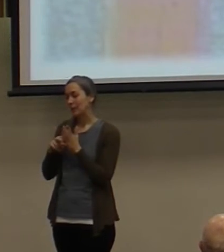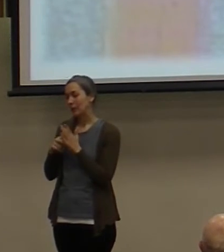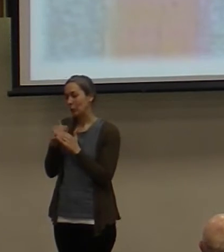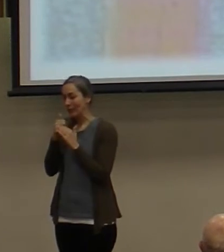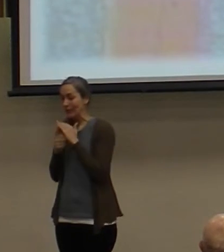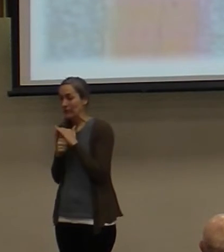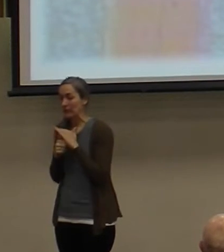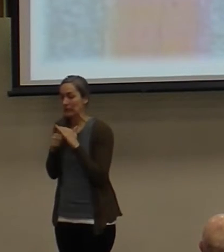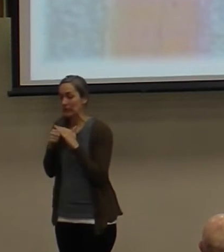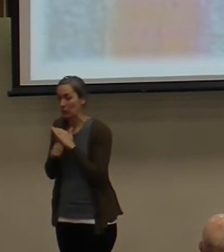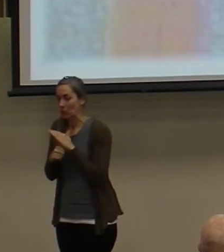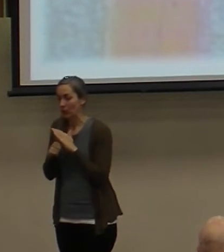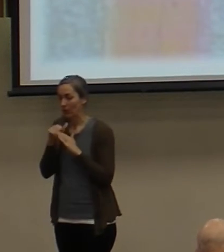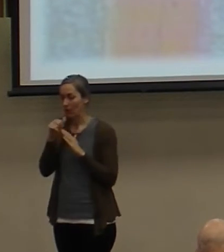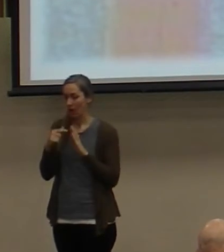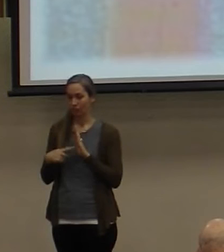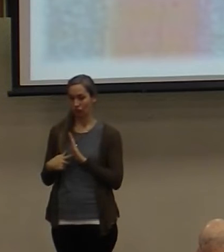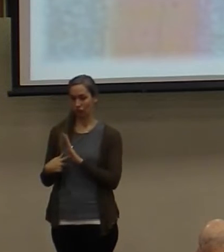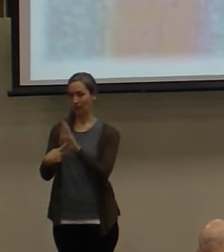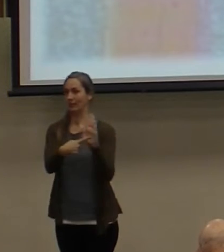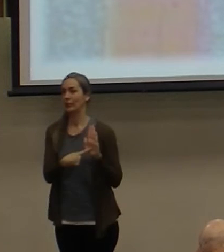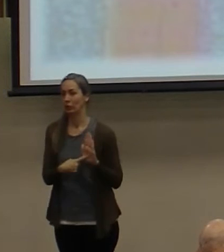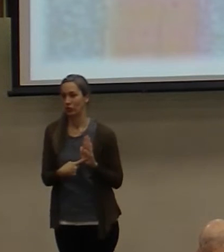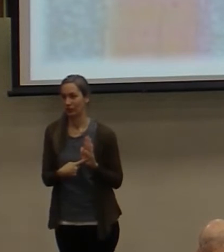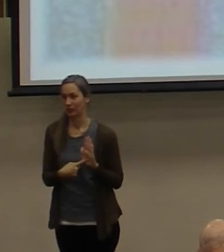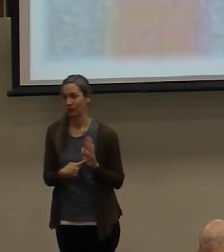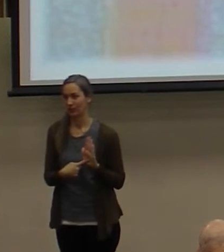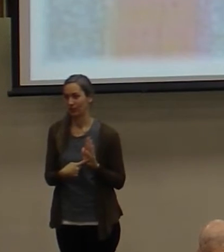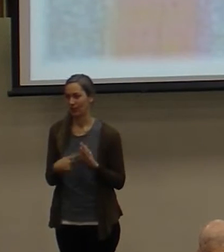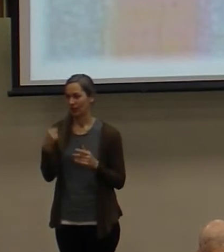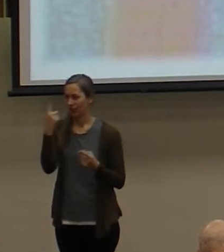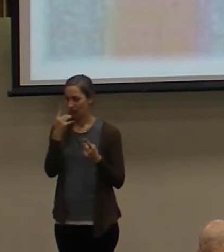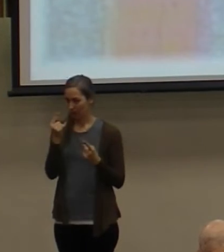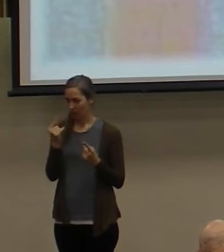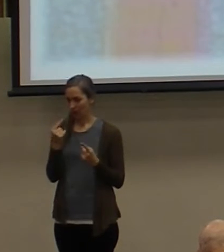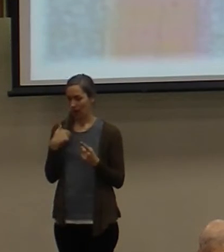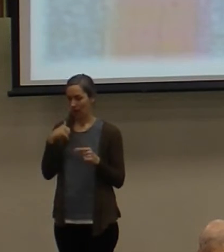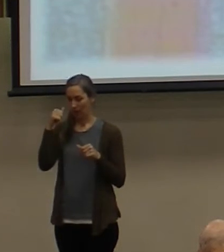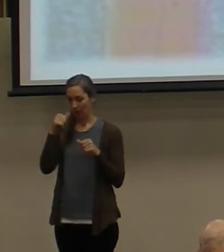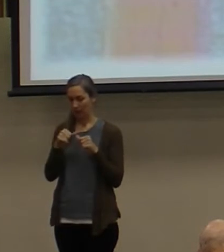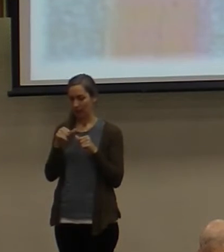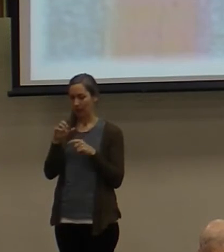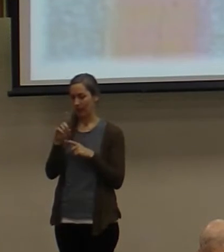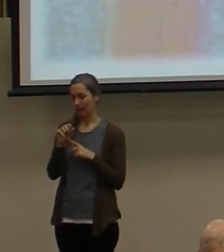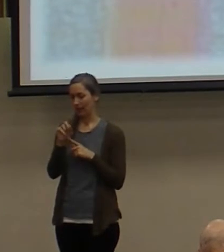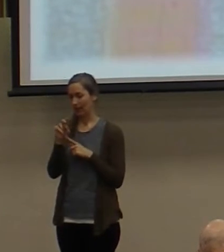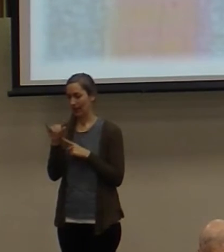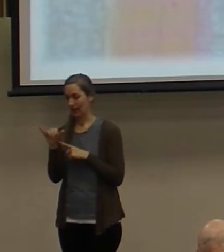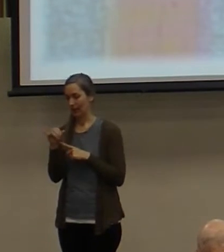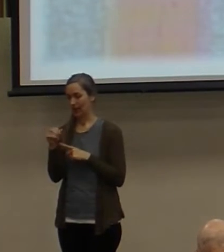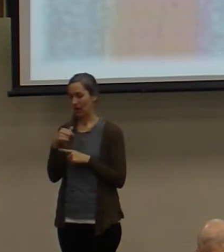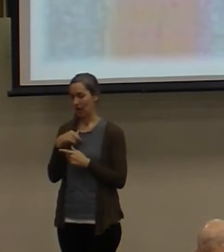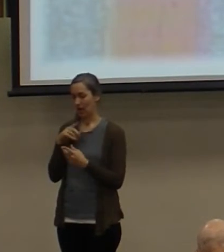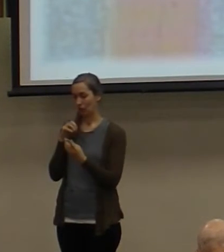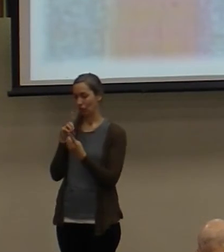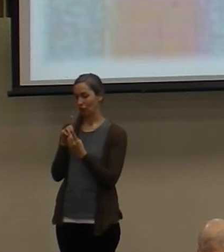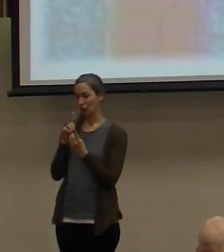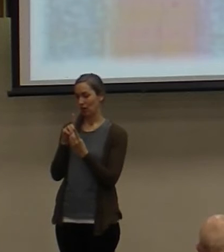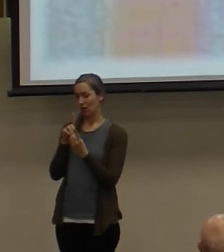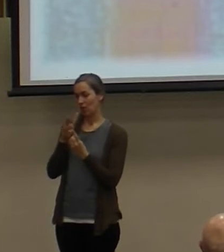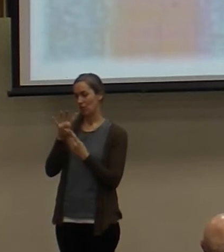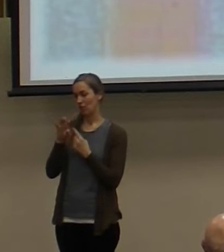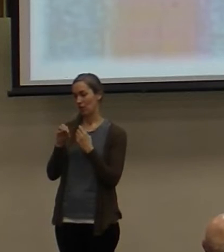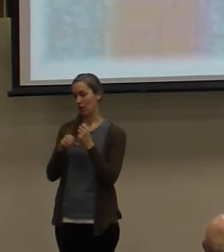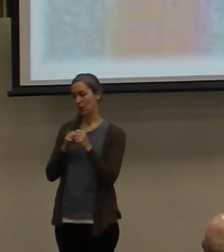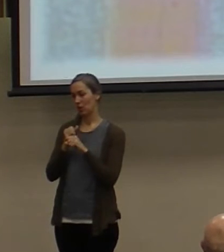right. Think about it. I remember back when Danny and I were dating 40 some years